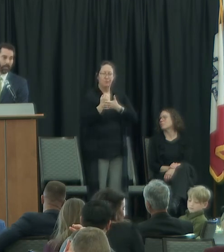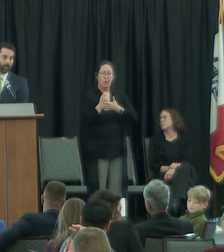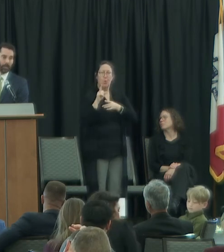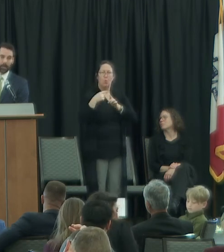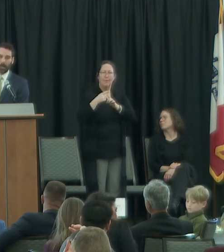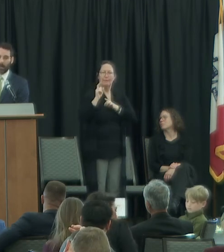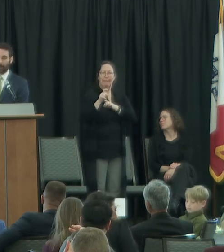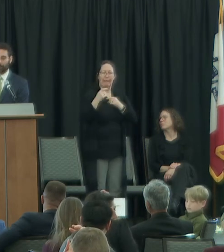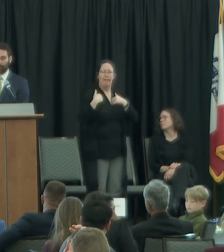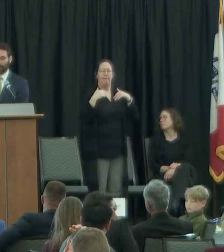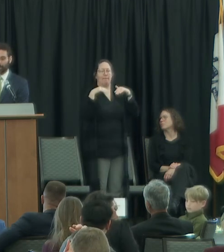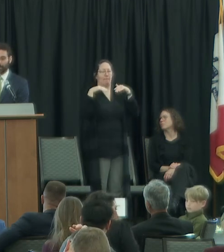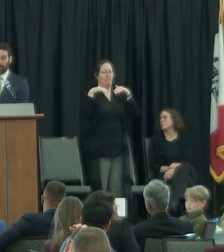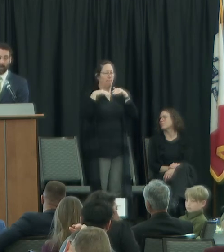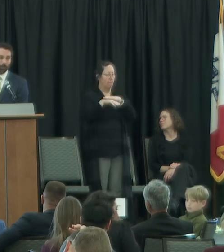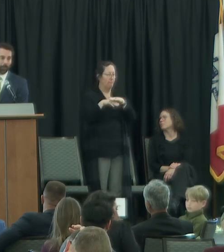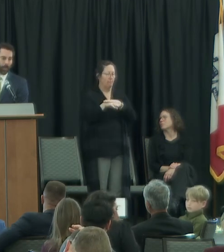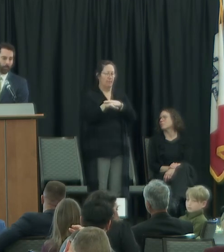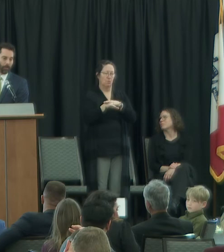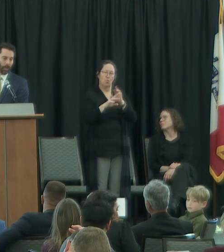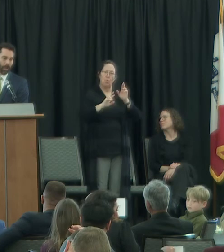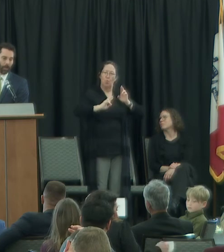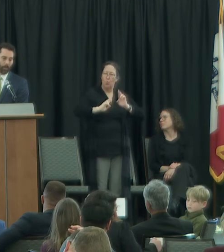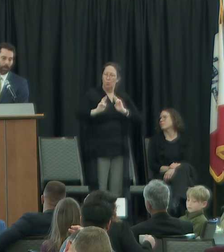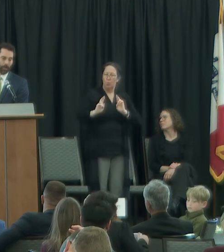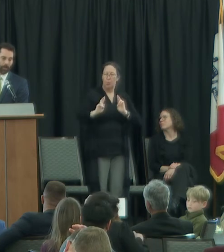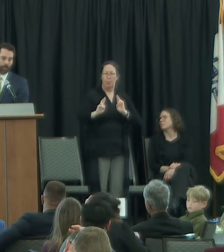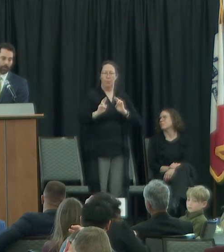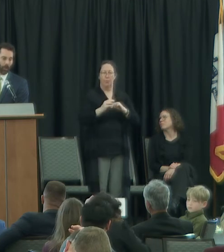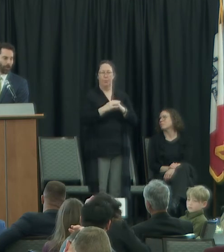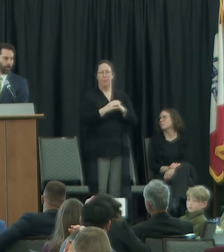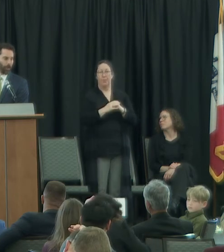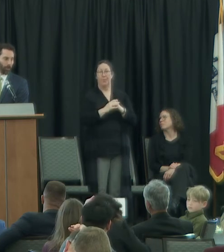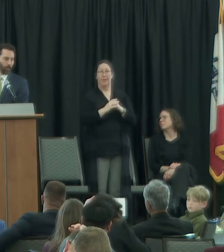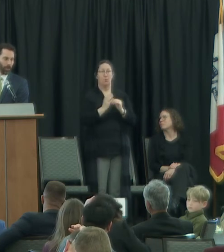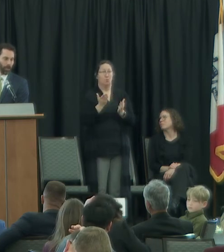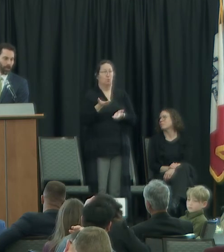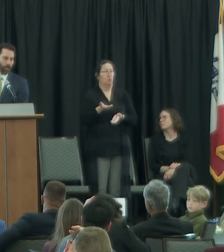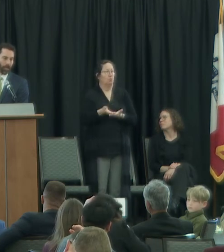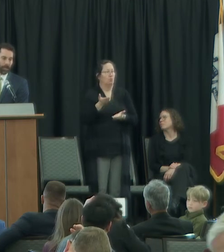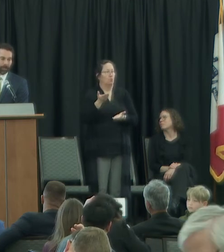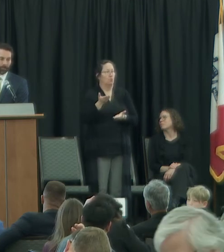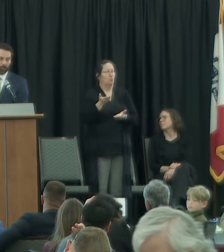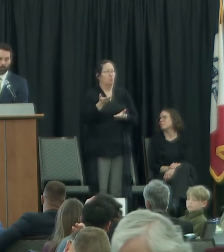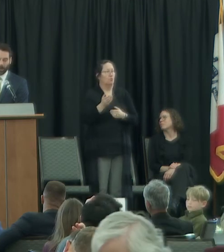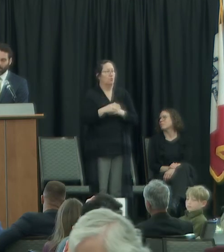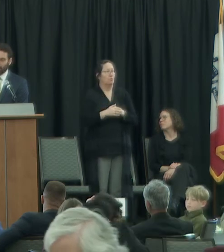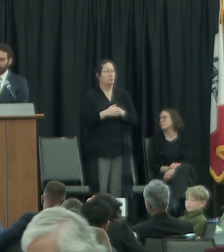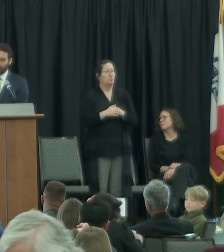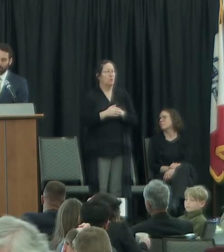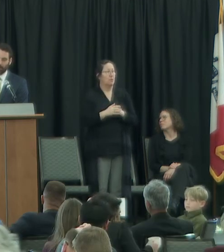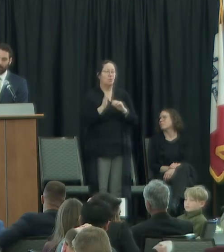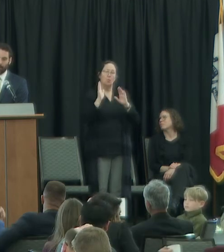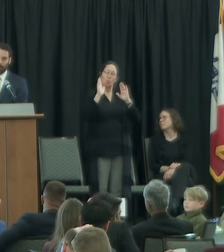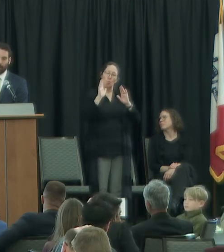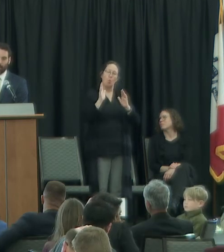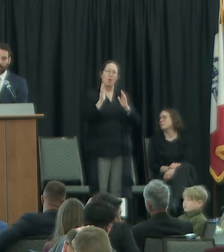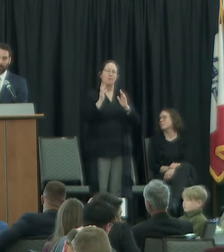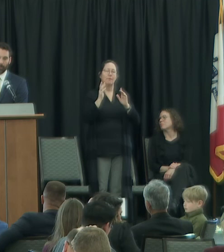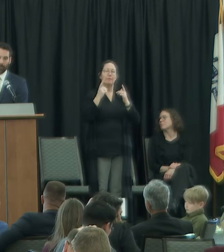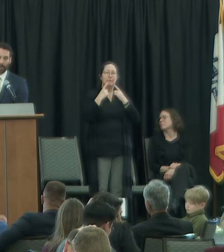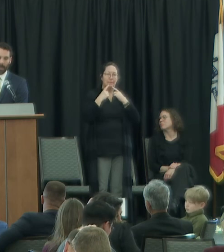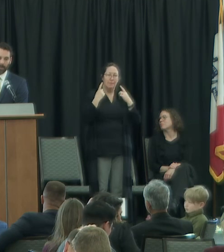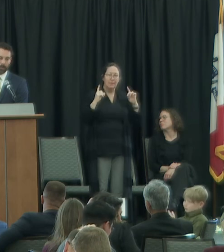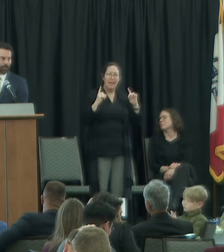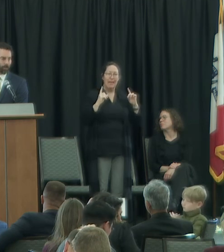it, that it's there for them, because it has already shown great success in diverting people away